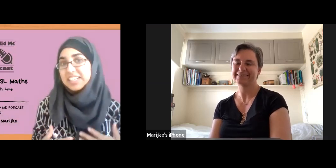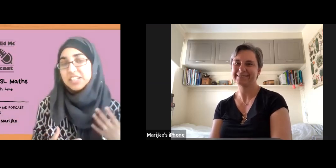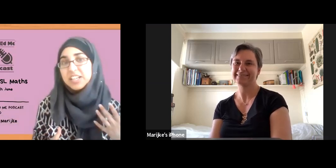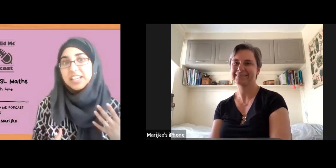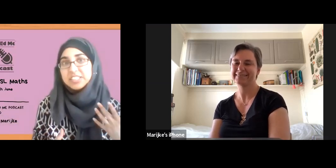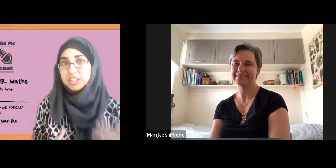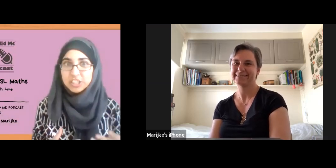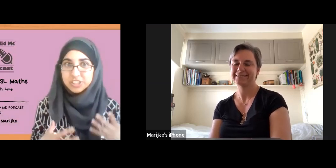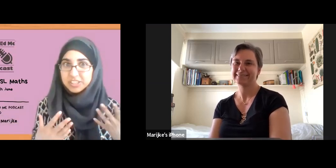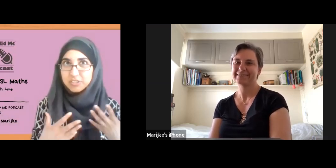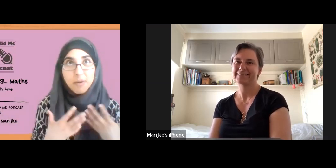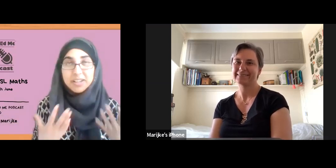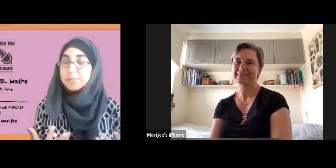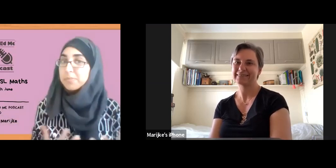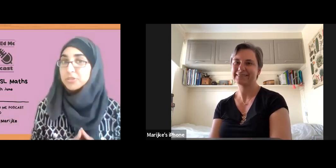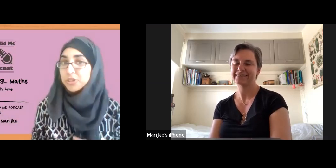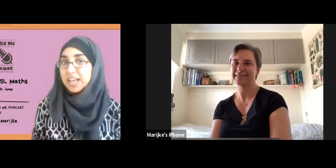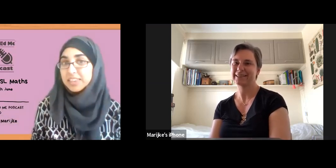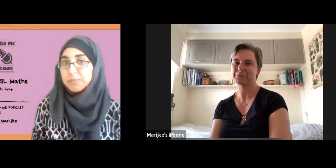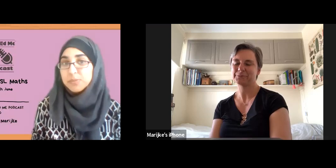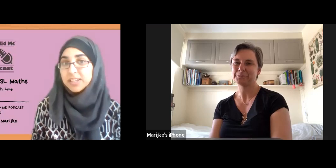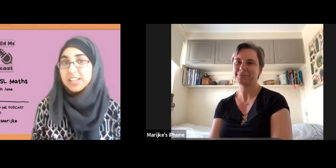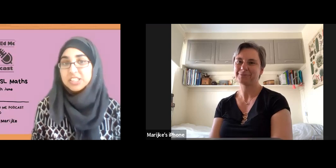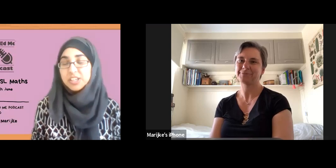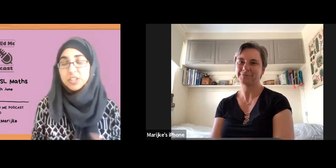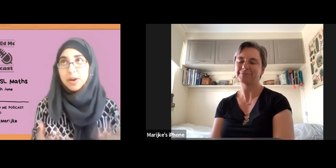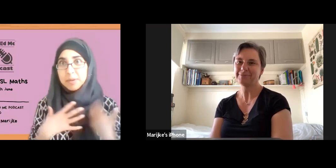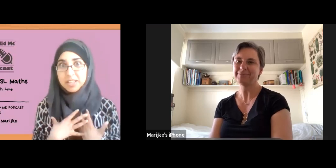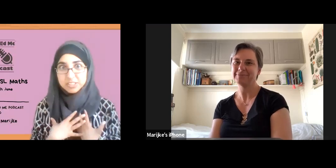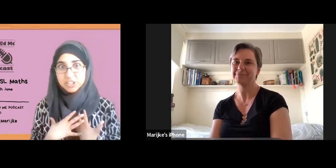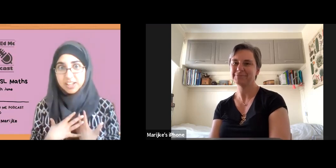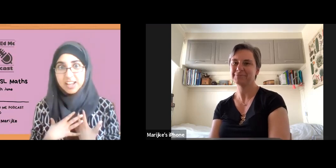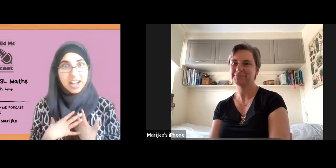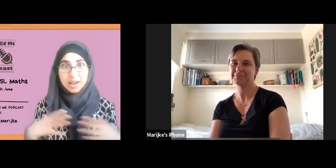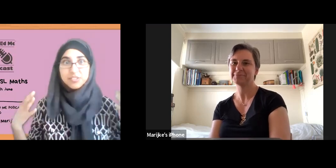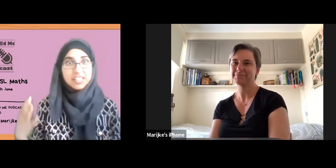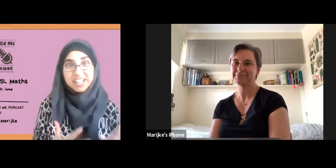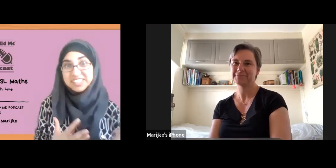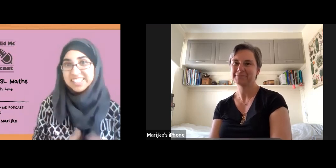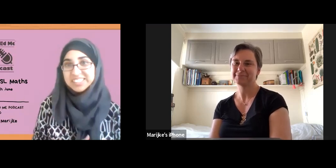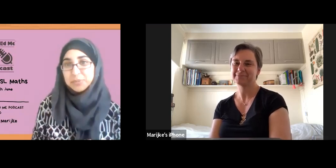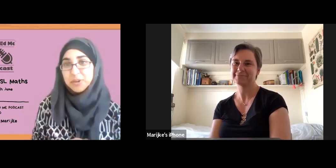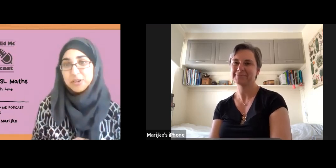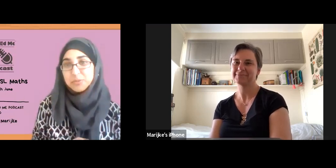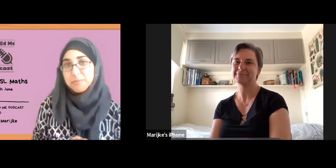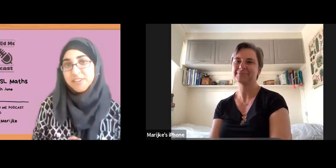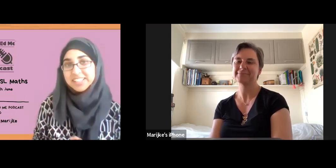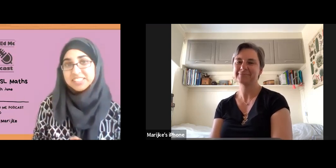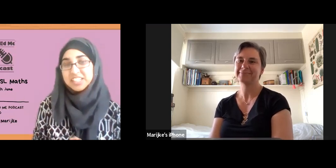a niche. It's not many people do that at the moment. So even though I'm a mathematician, I was really fascinated with what Marijke does. And I